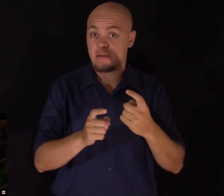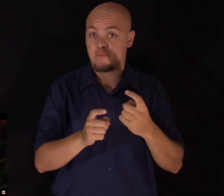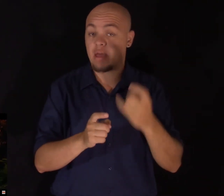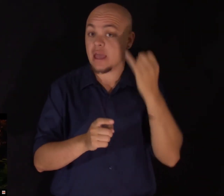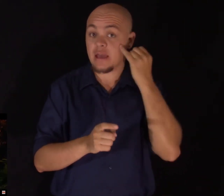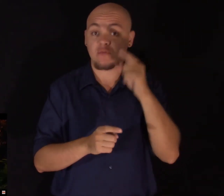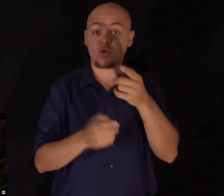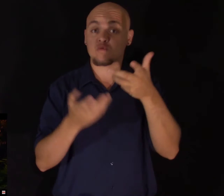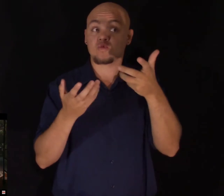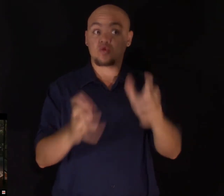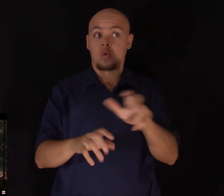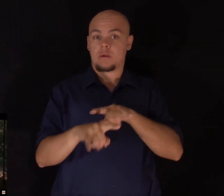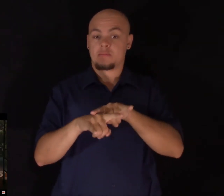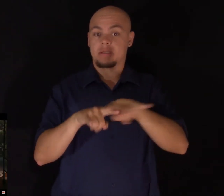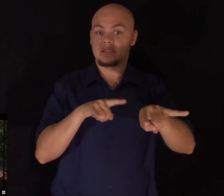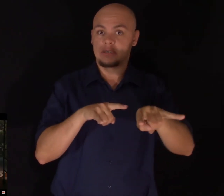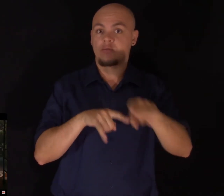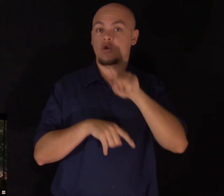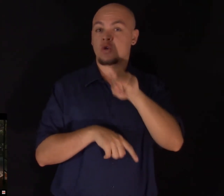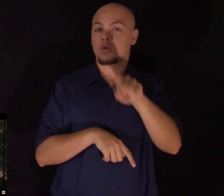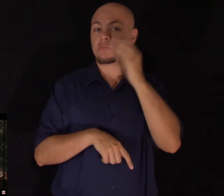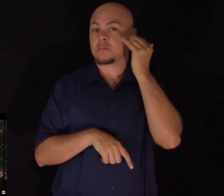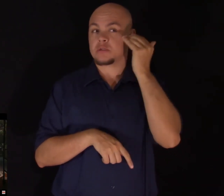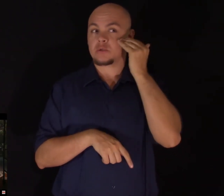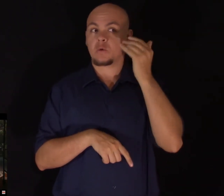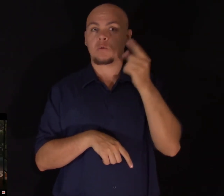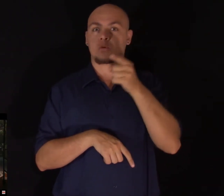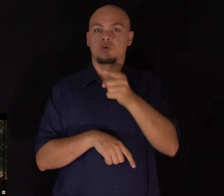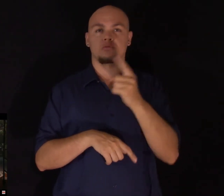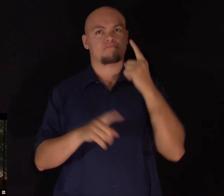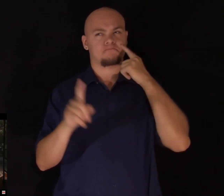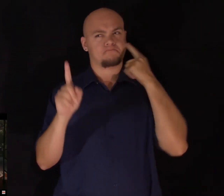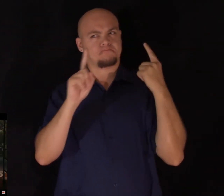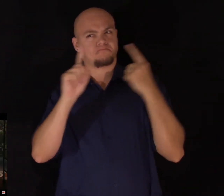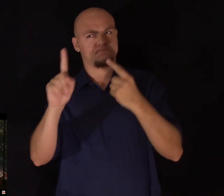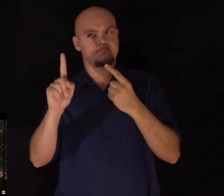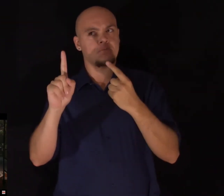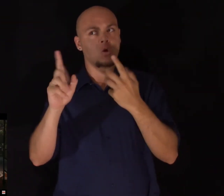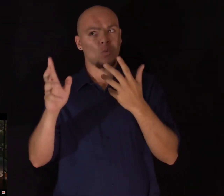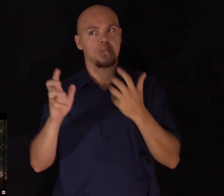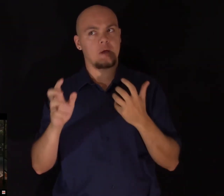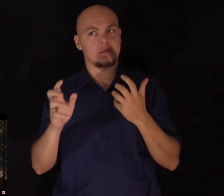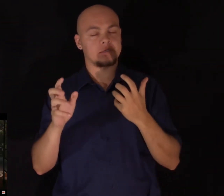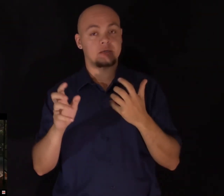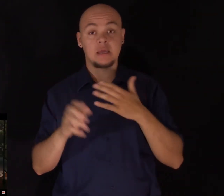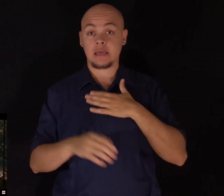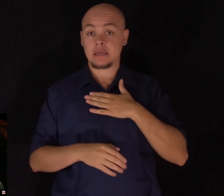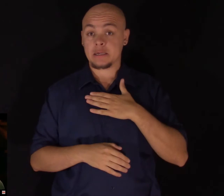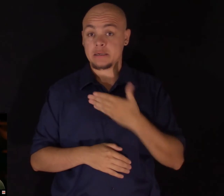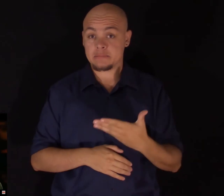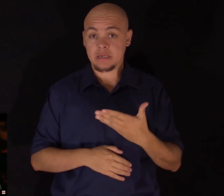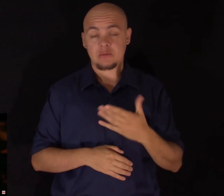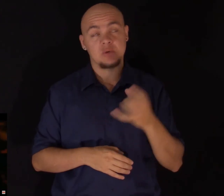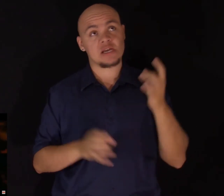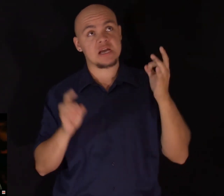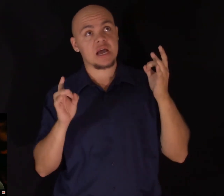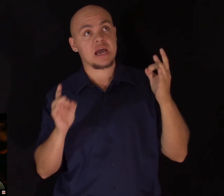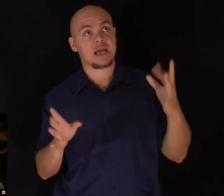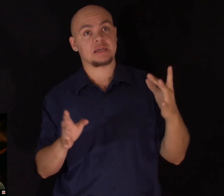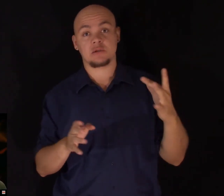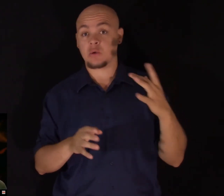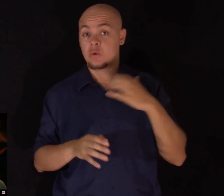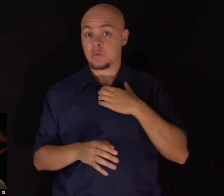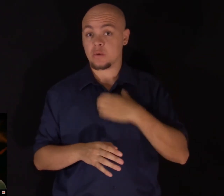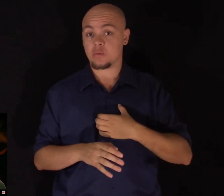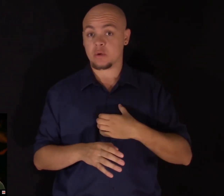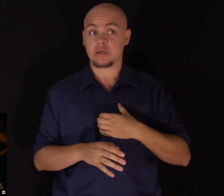want to be deceived, you have to know, what is it that you're hungry for? And we all kind of hate to admit it. You know, we kind of wish we were